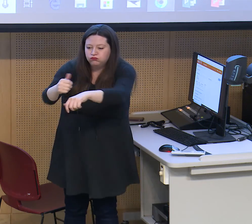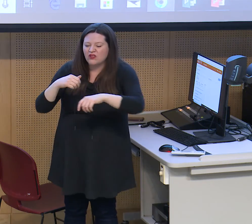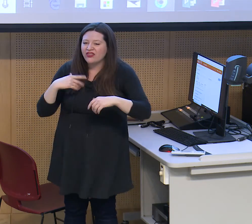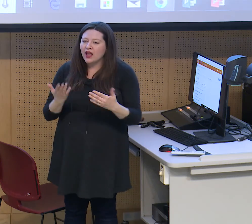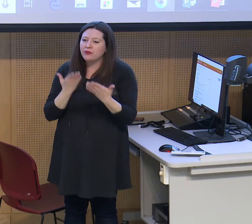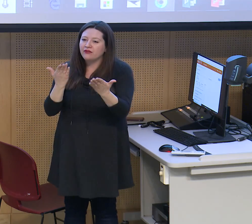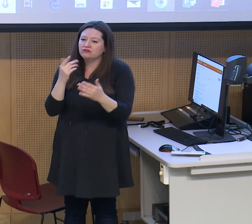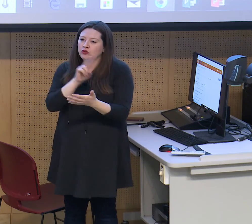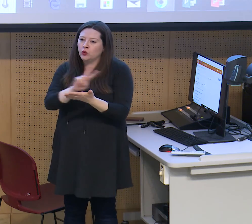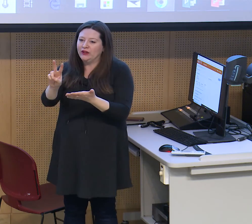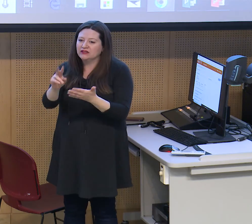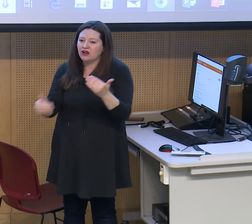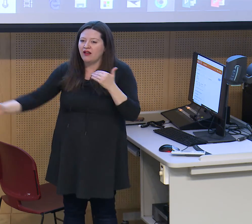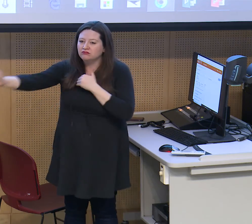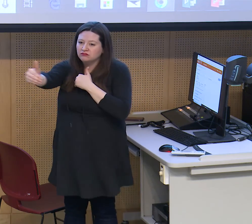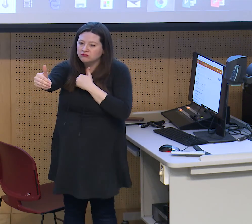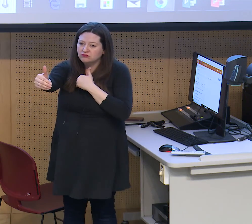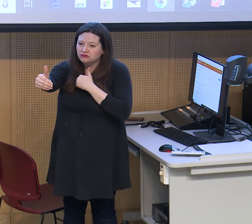they might ask for 2 weeks in advance.